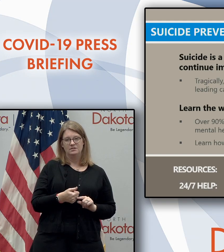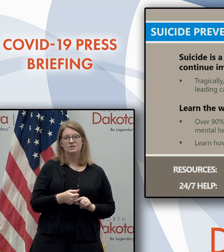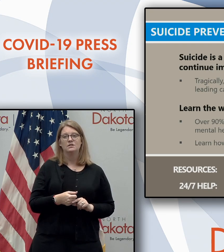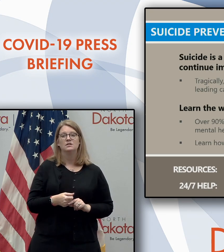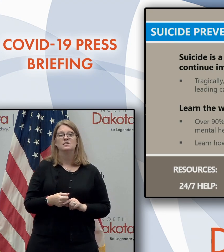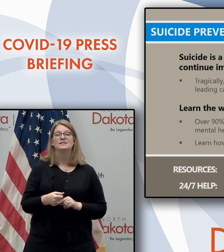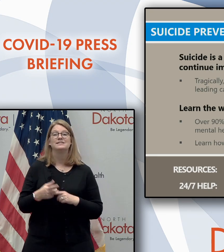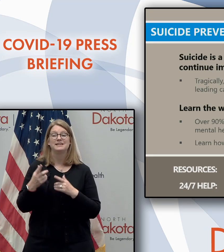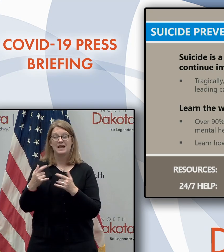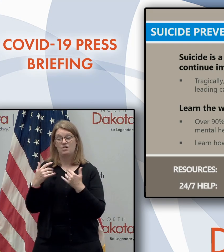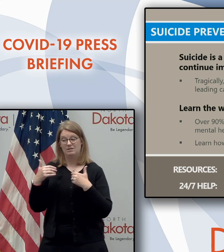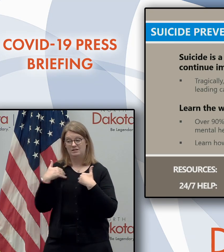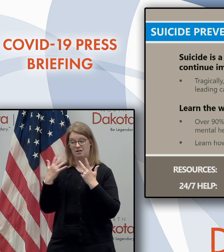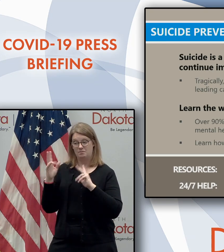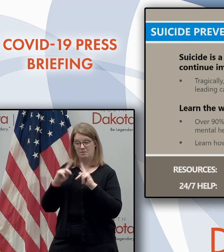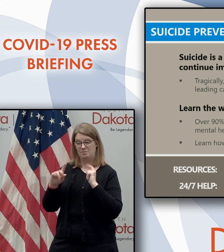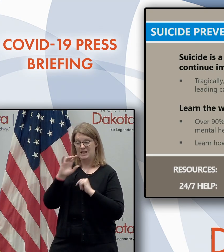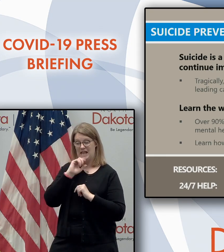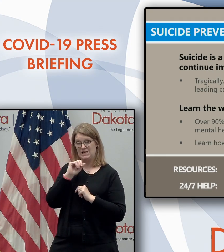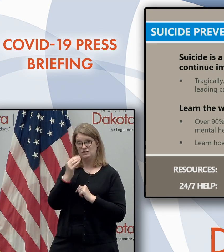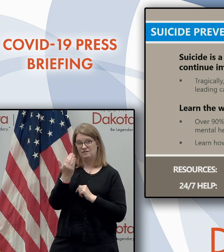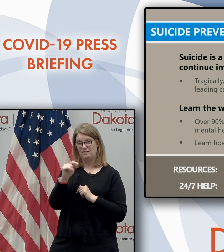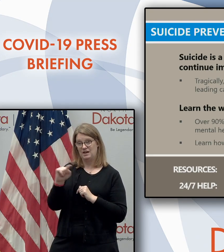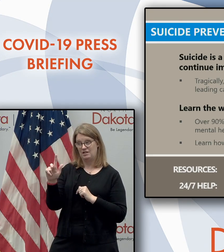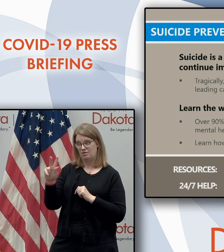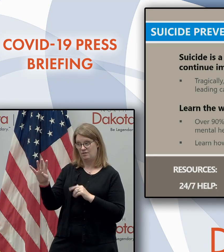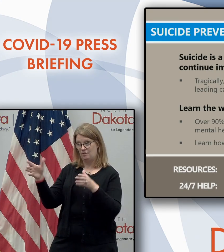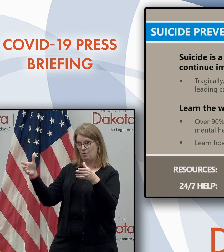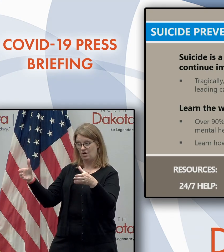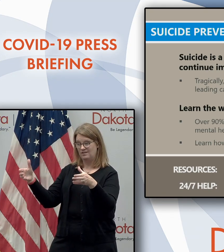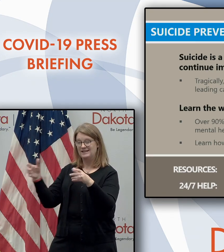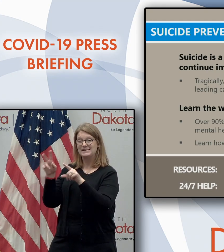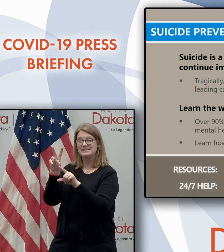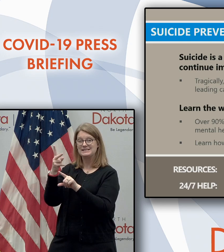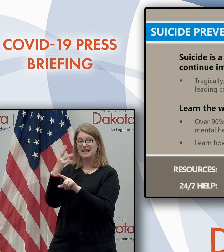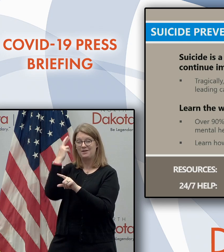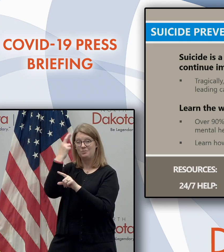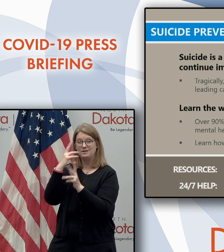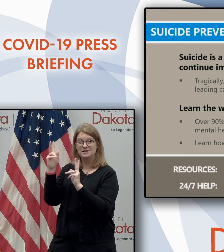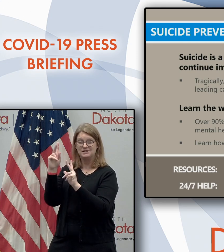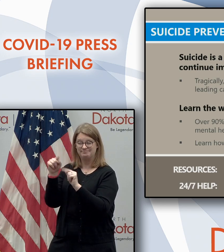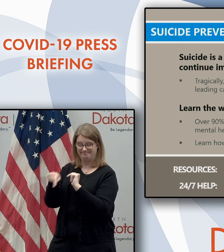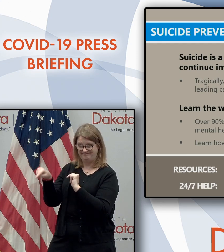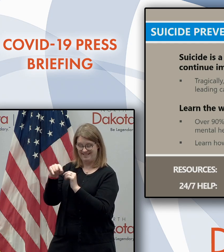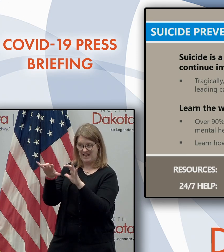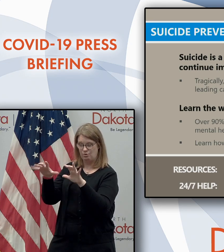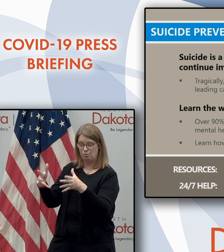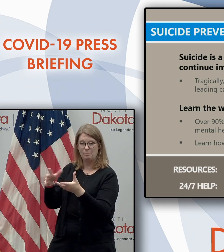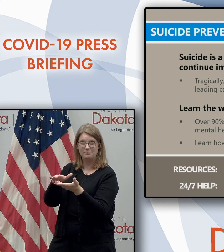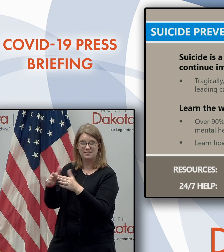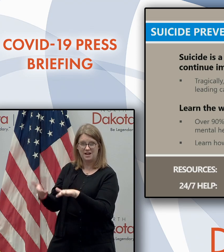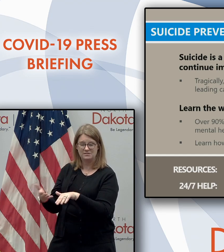cause nationally among individuals between ages 15 and 34. So this it is a